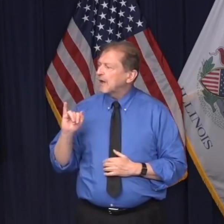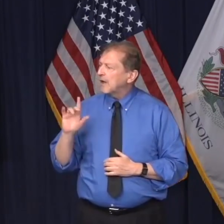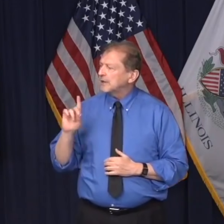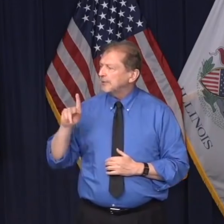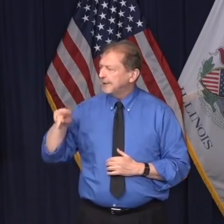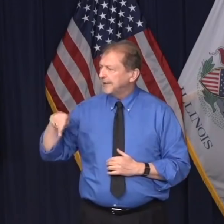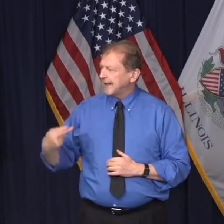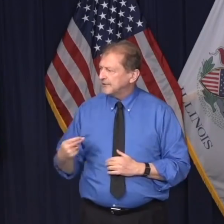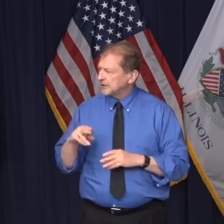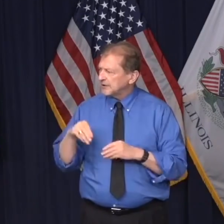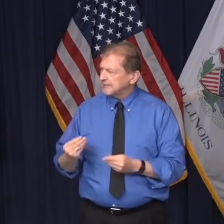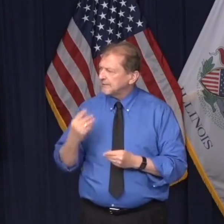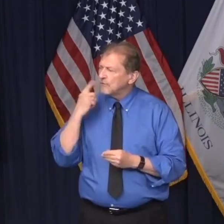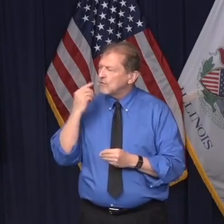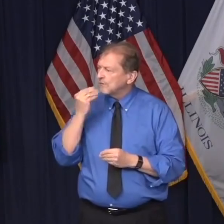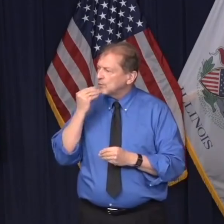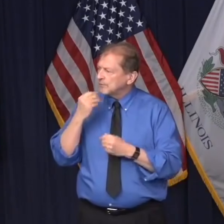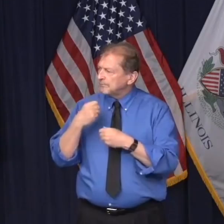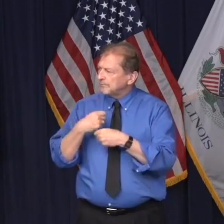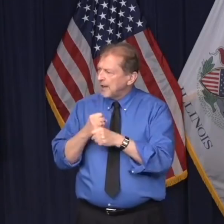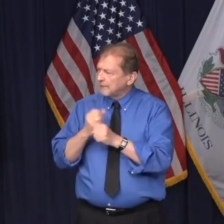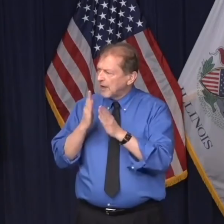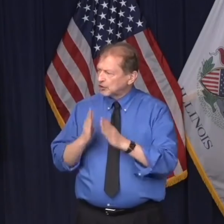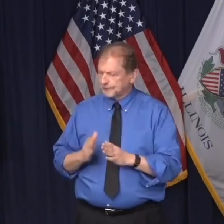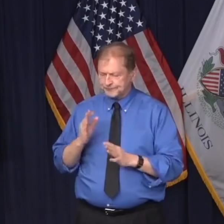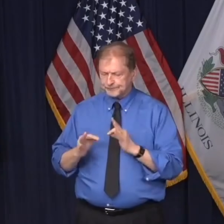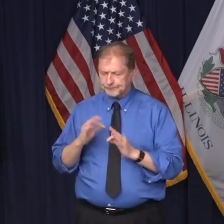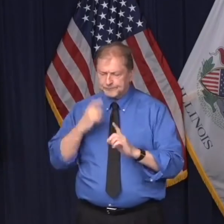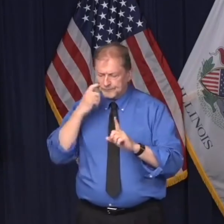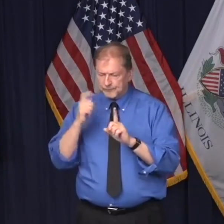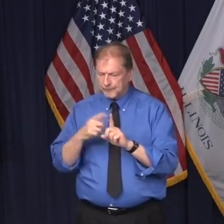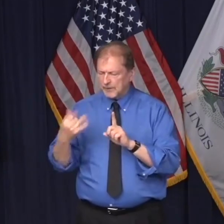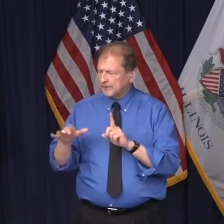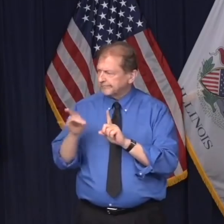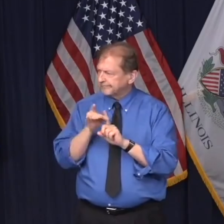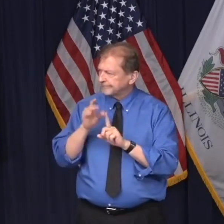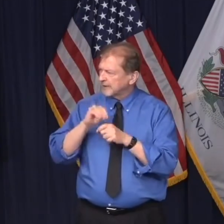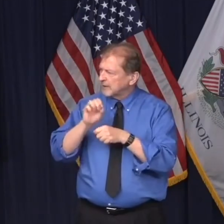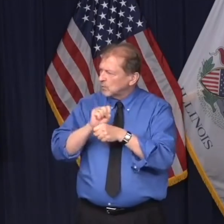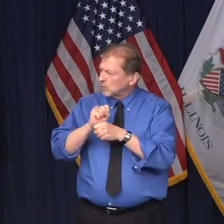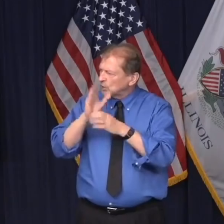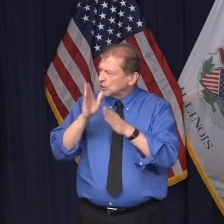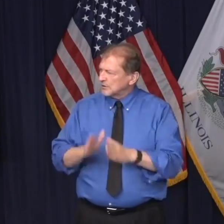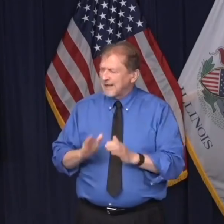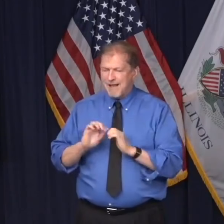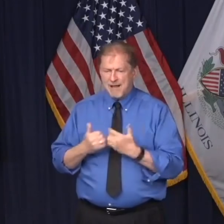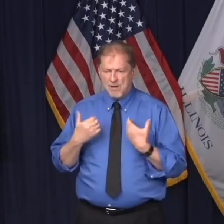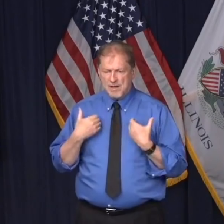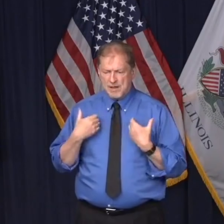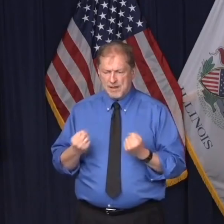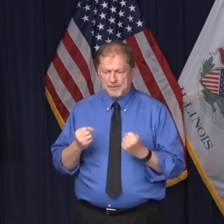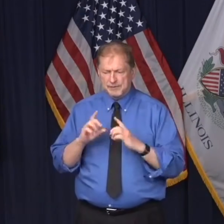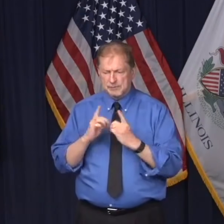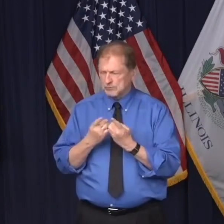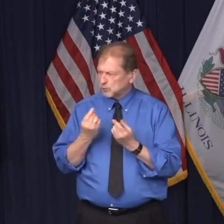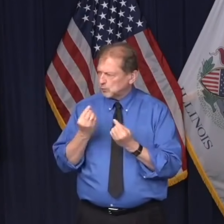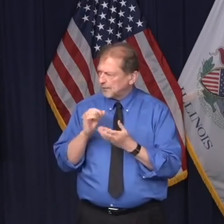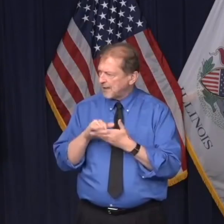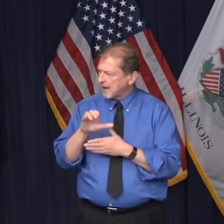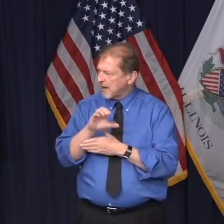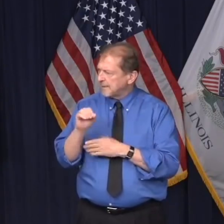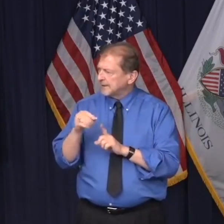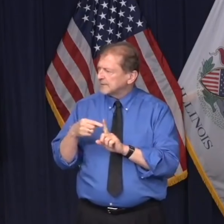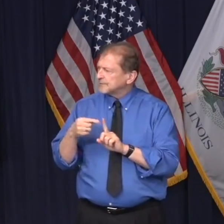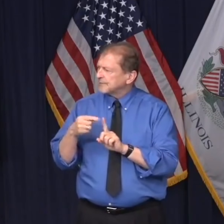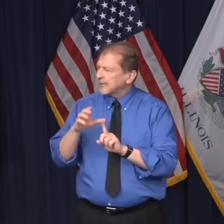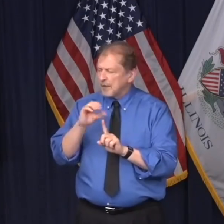food manufacturers when they have identified an outbreak among workers? Should they shut down? How should companies and health departments make this call? Companies say there is